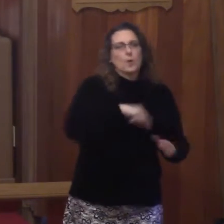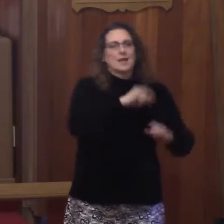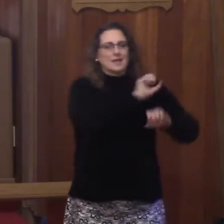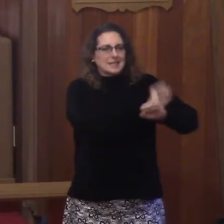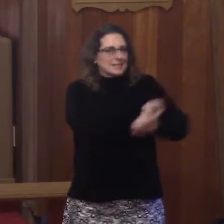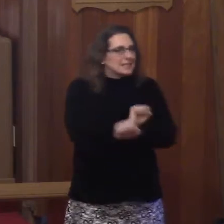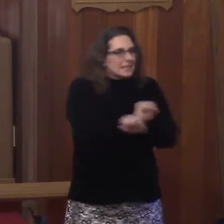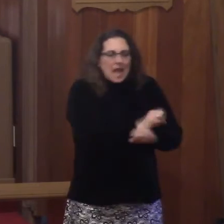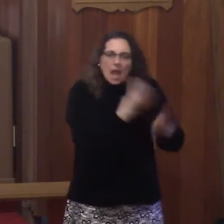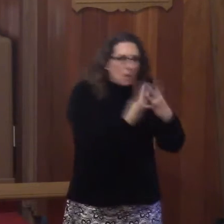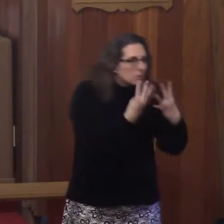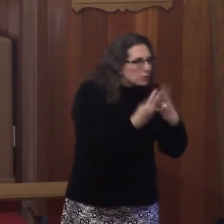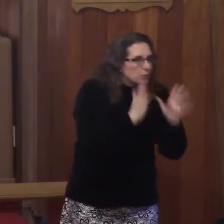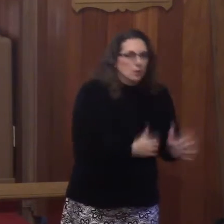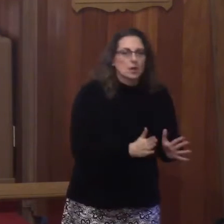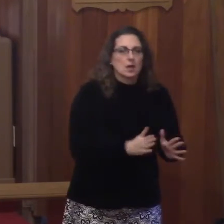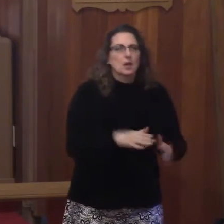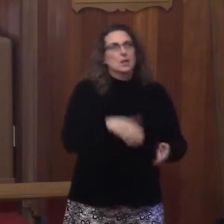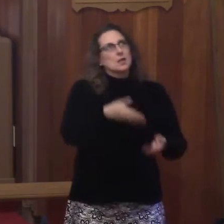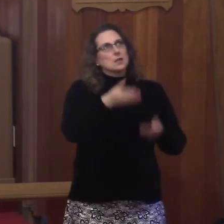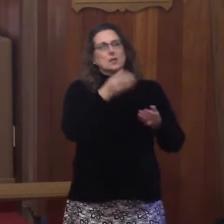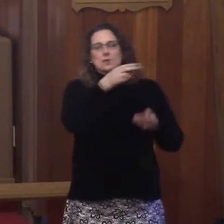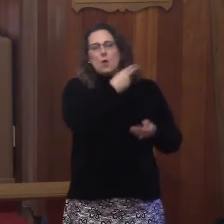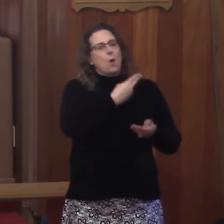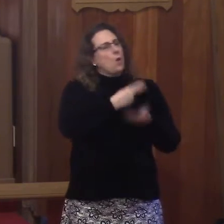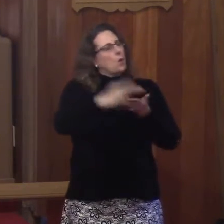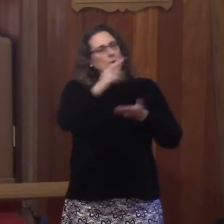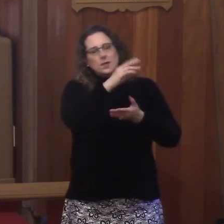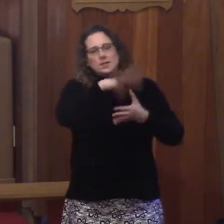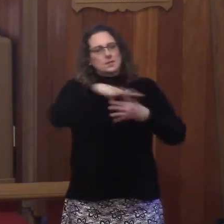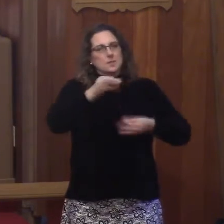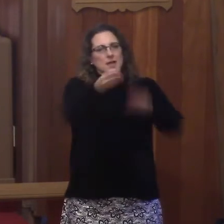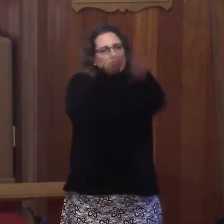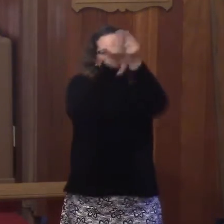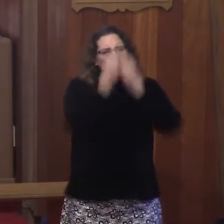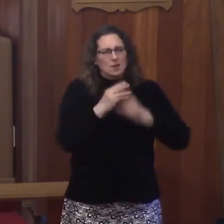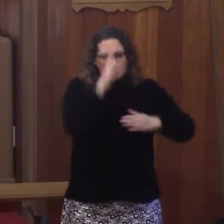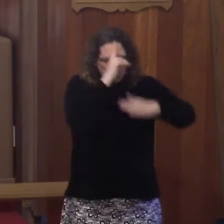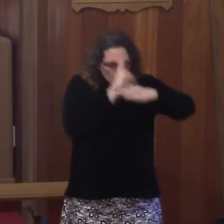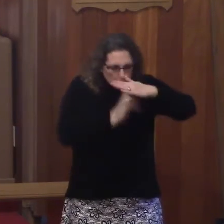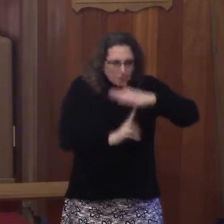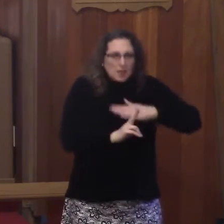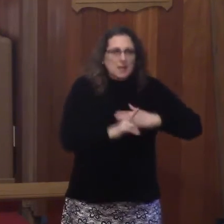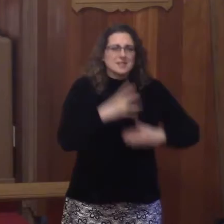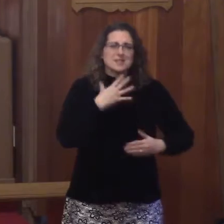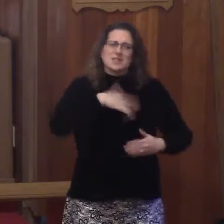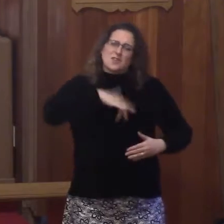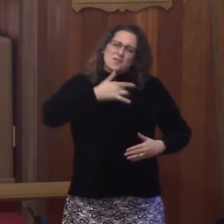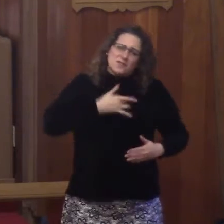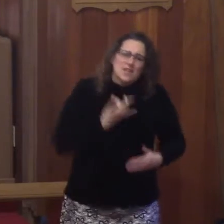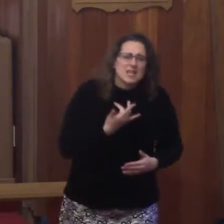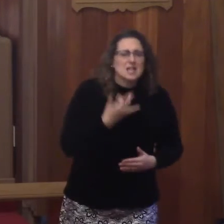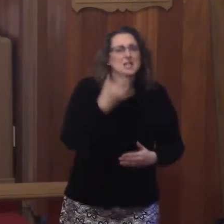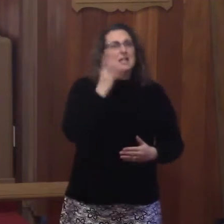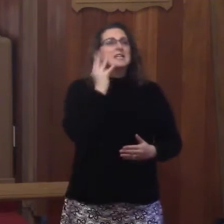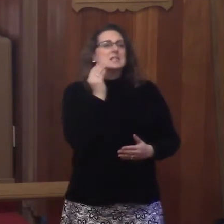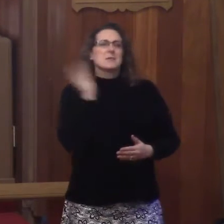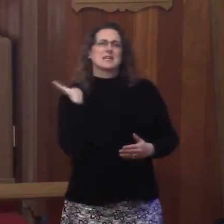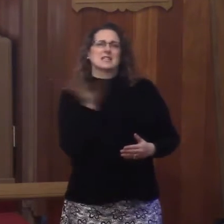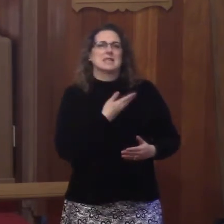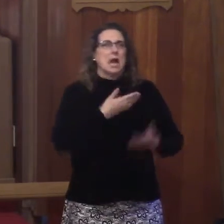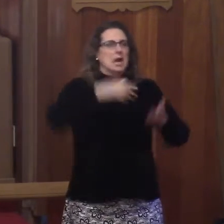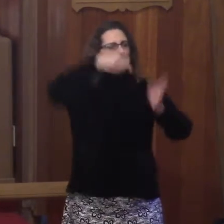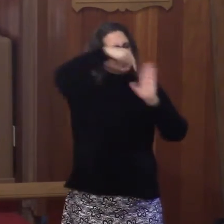So may the Holy Spirit grant us humility to know and to feel. To actually experience our utter depravity.